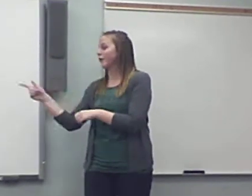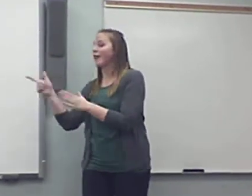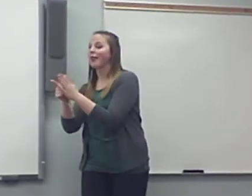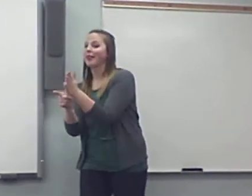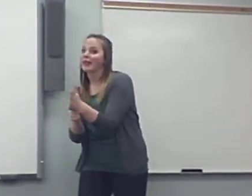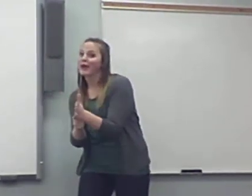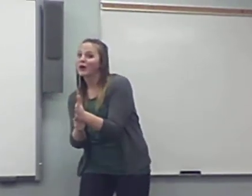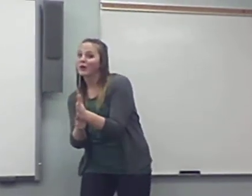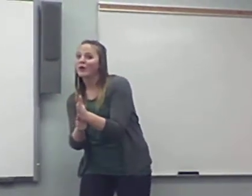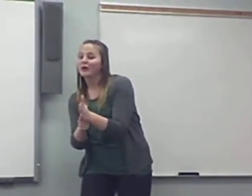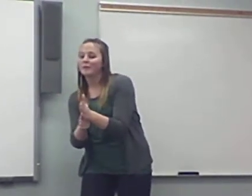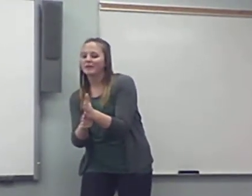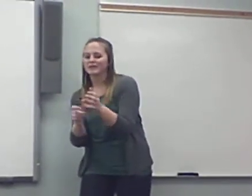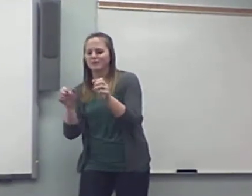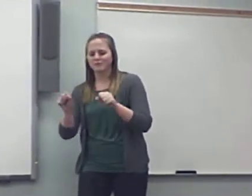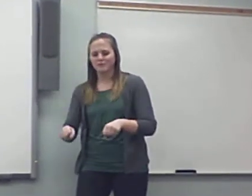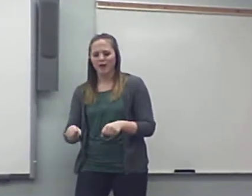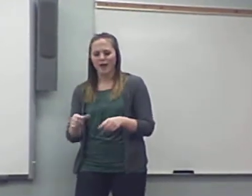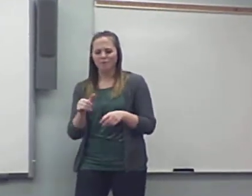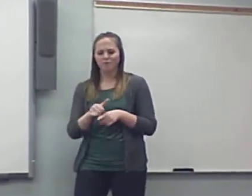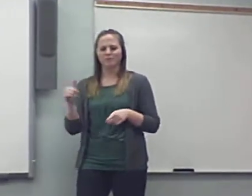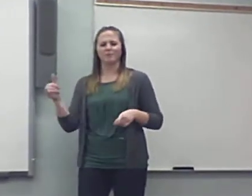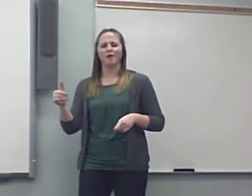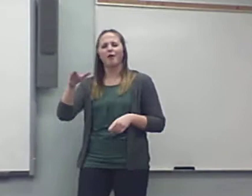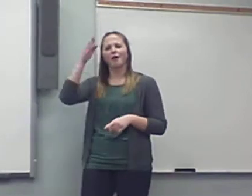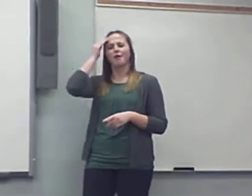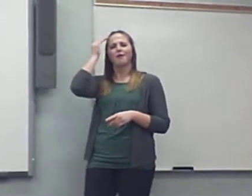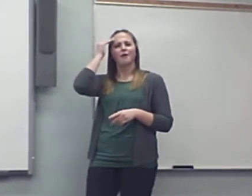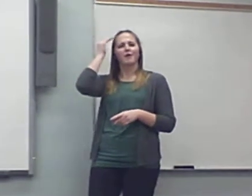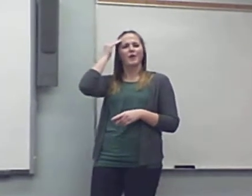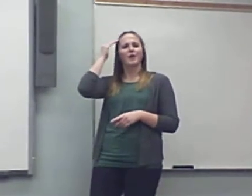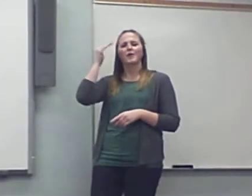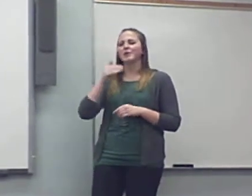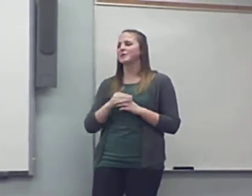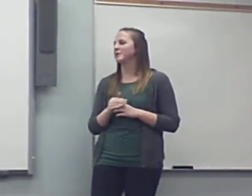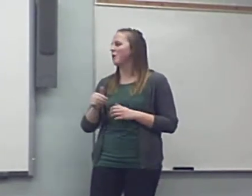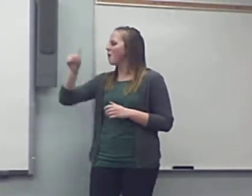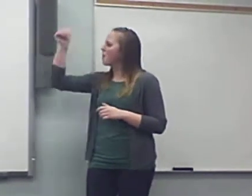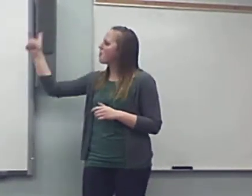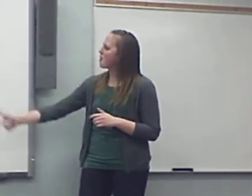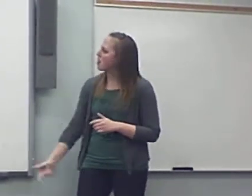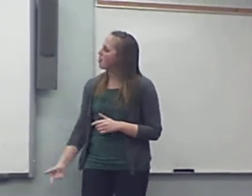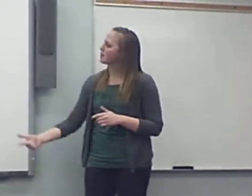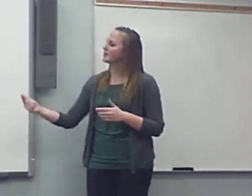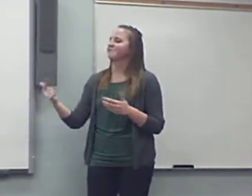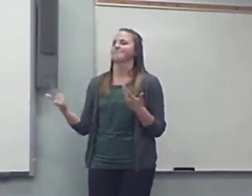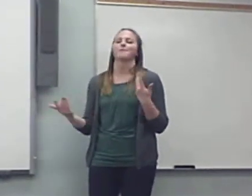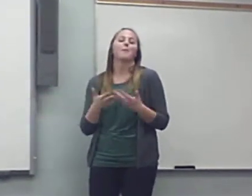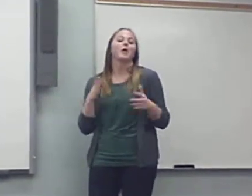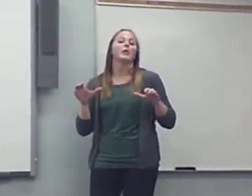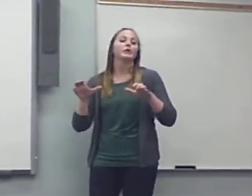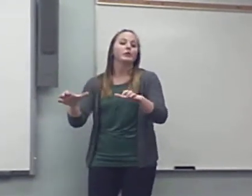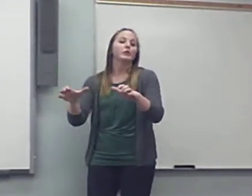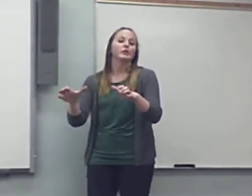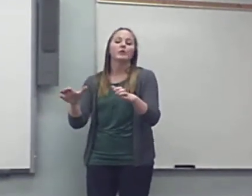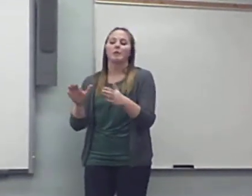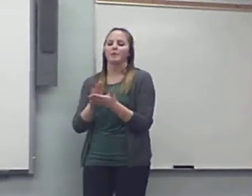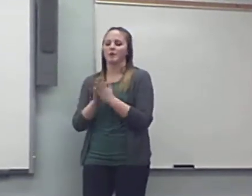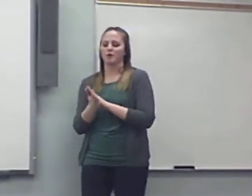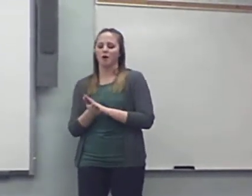much expanded vocabulary repertoire. And so all these things, no matter what you do, are going to make you a better interpreter. I always like